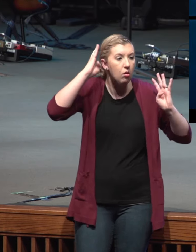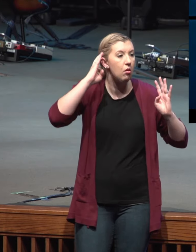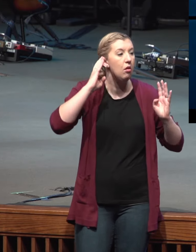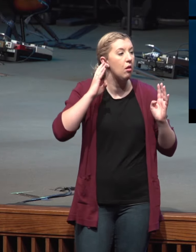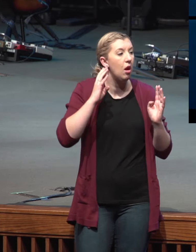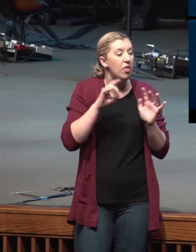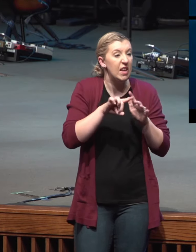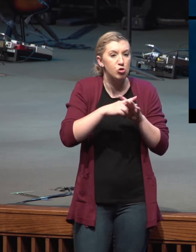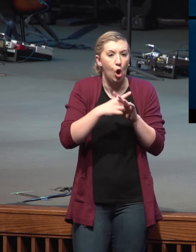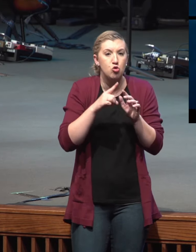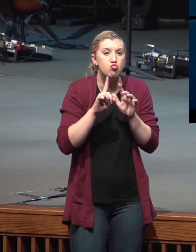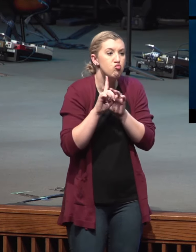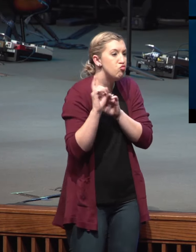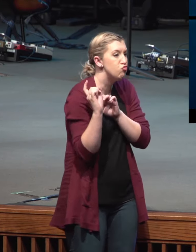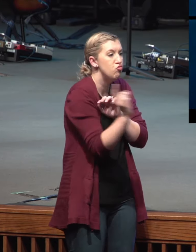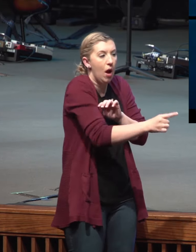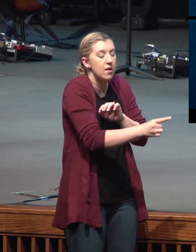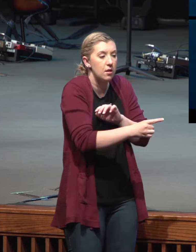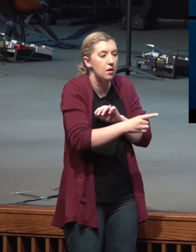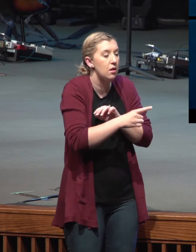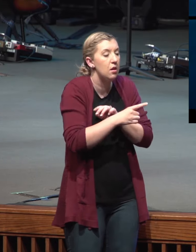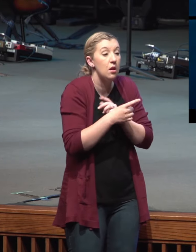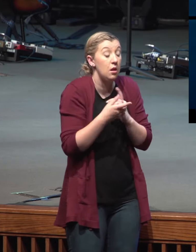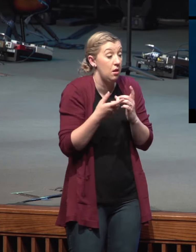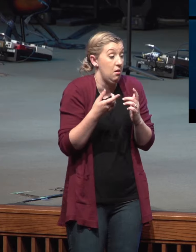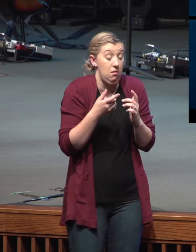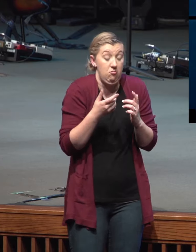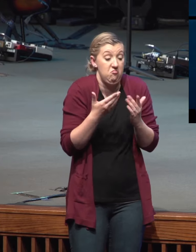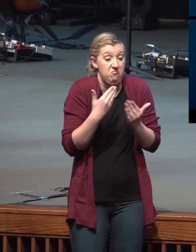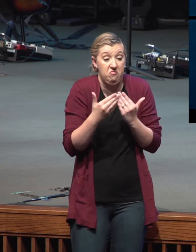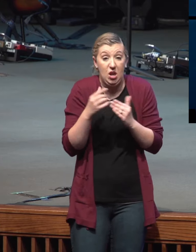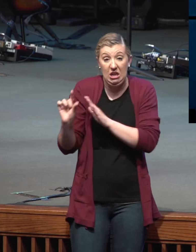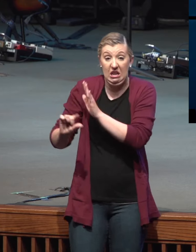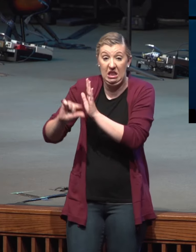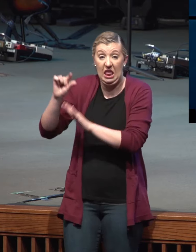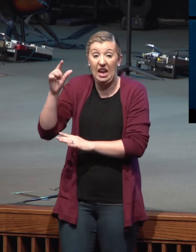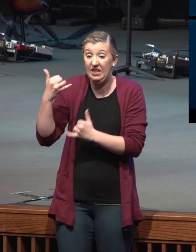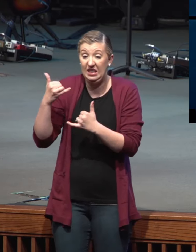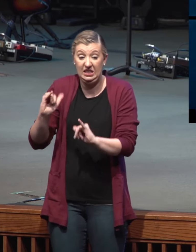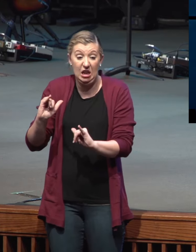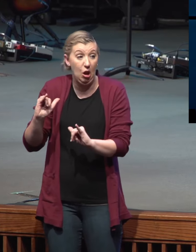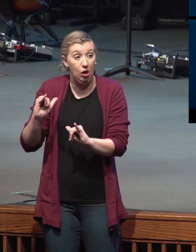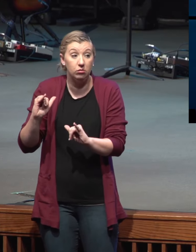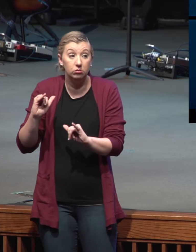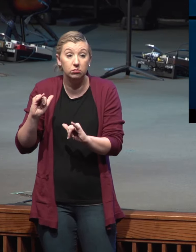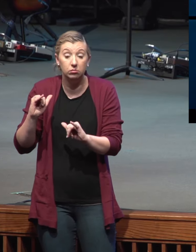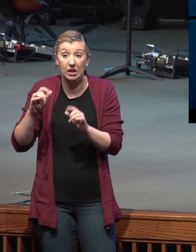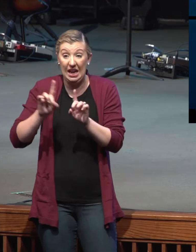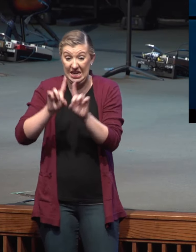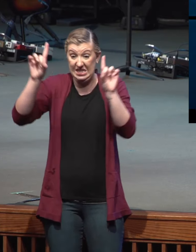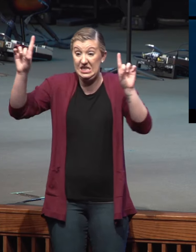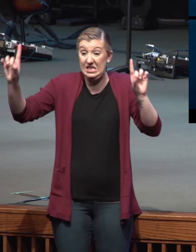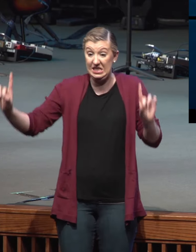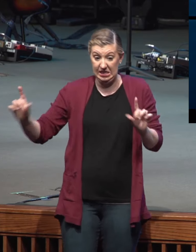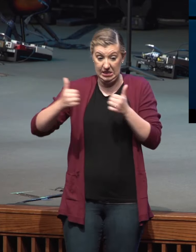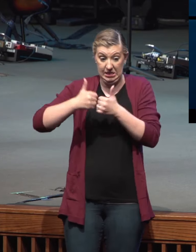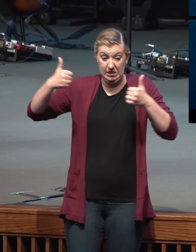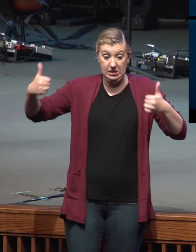They start running away, even though Goliath is still a great distance away.